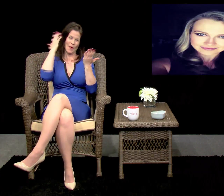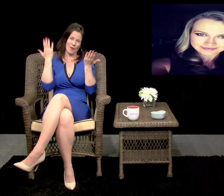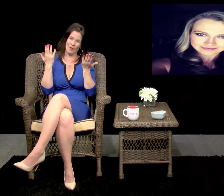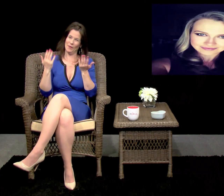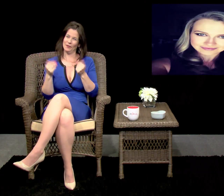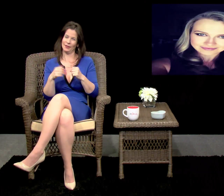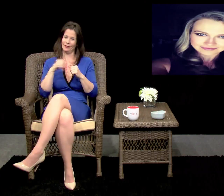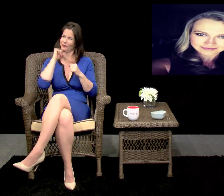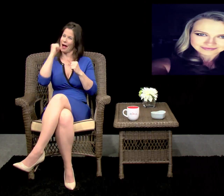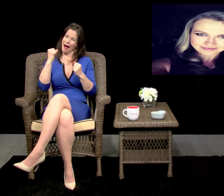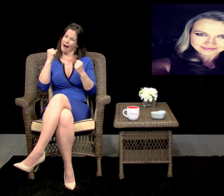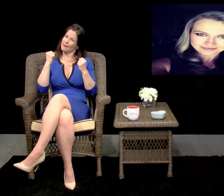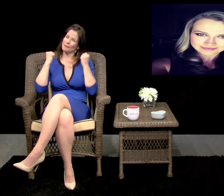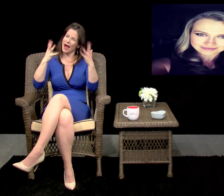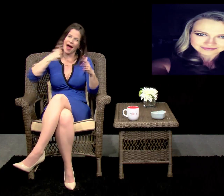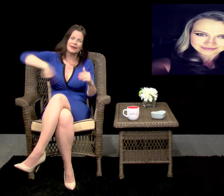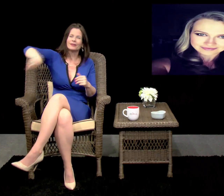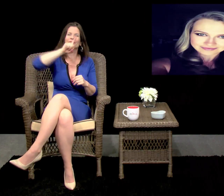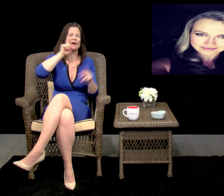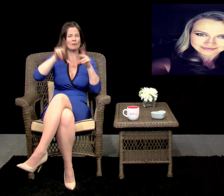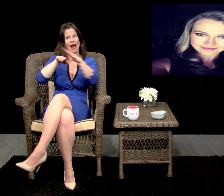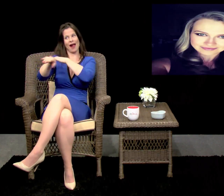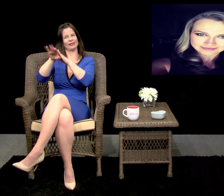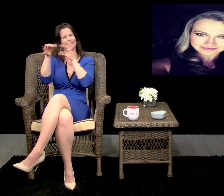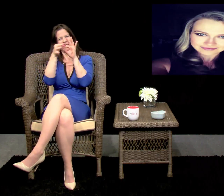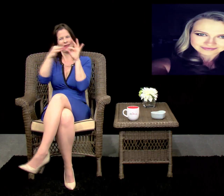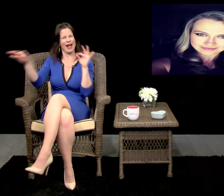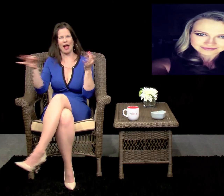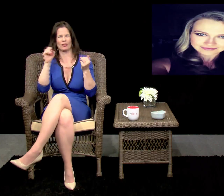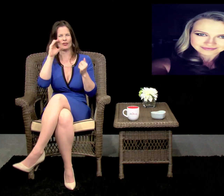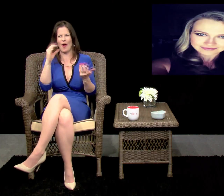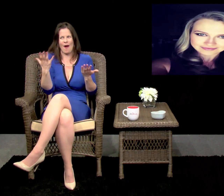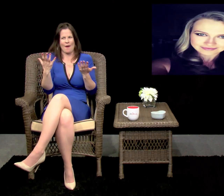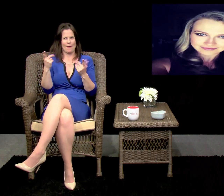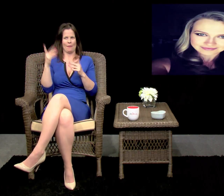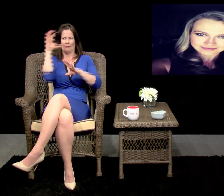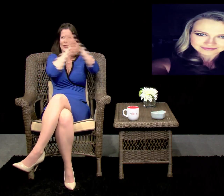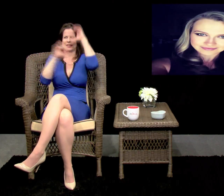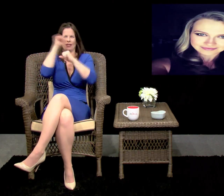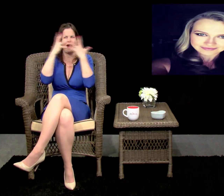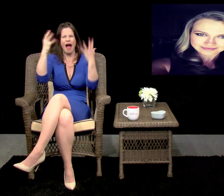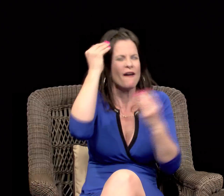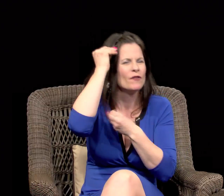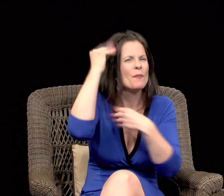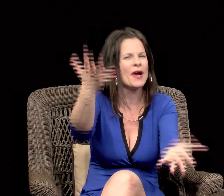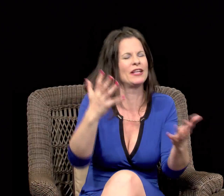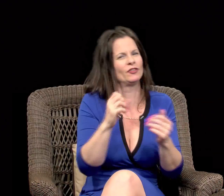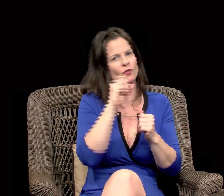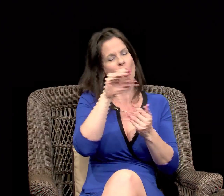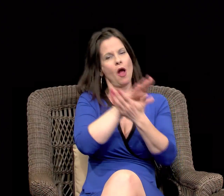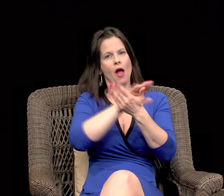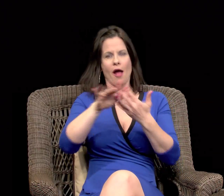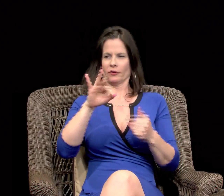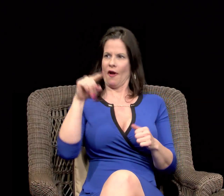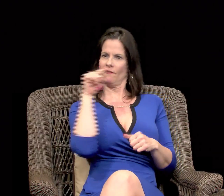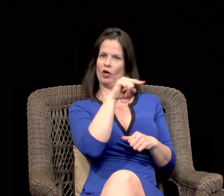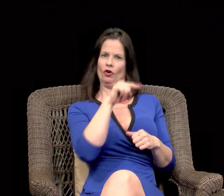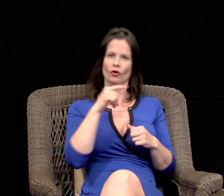in relation to the Word of God. And many deaf people do not have access to spoken language, so